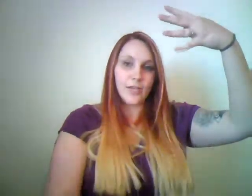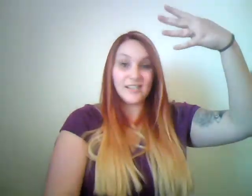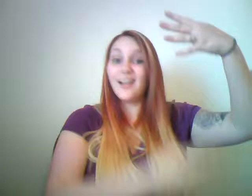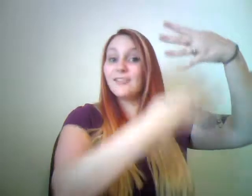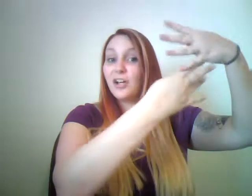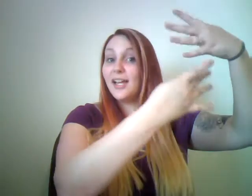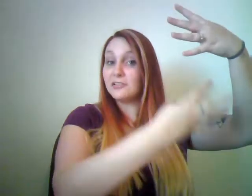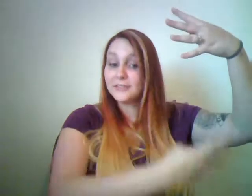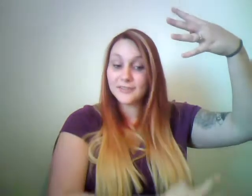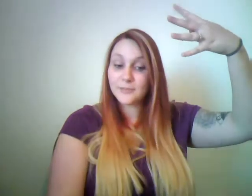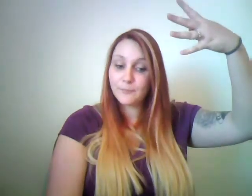of all else.